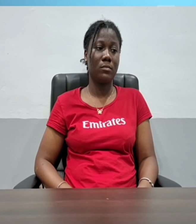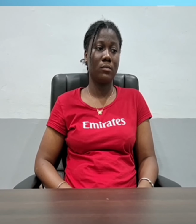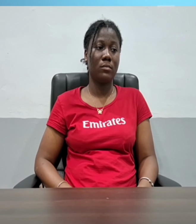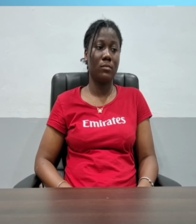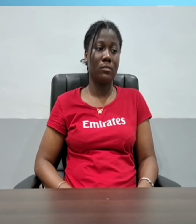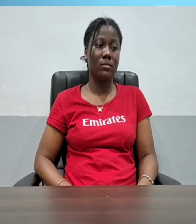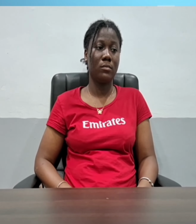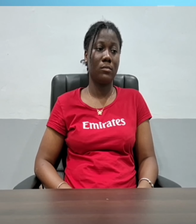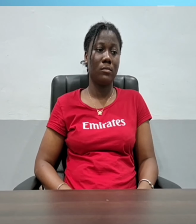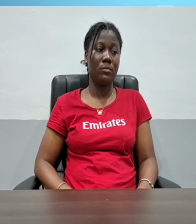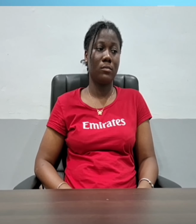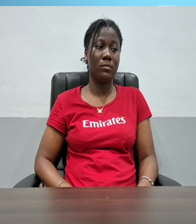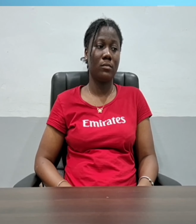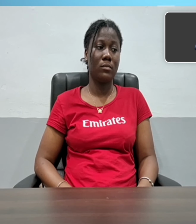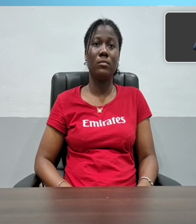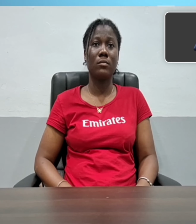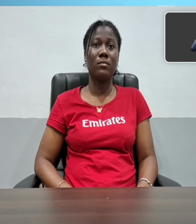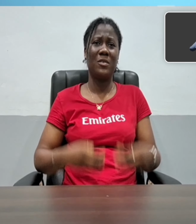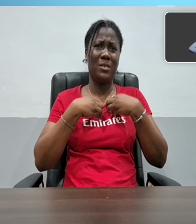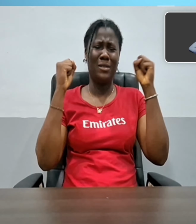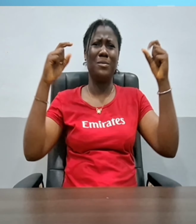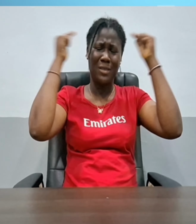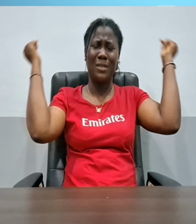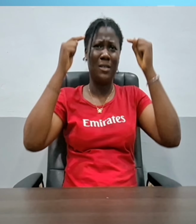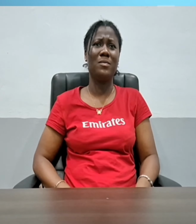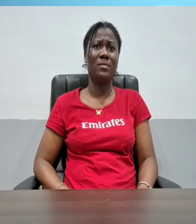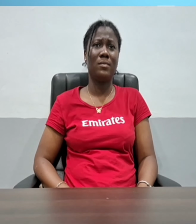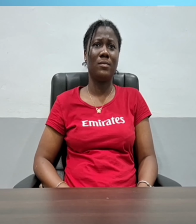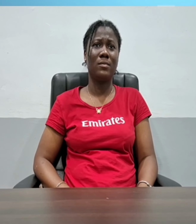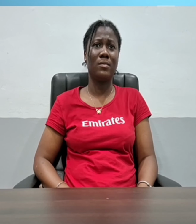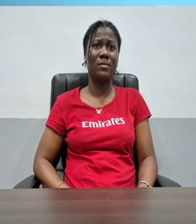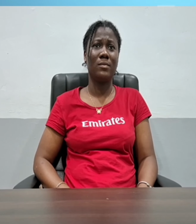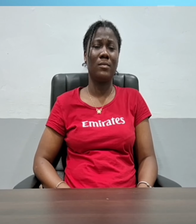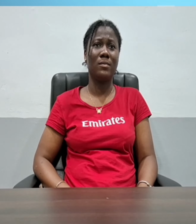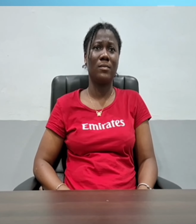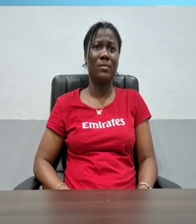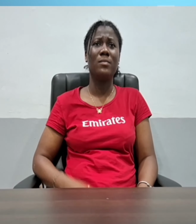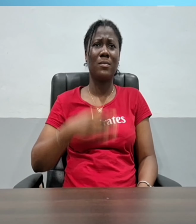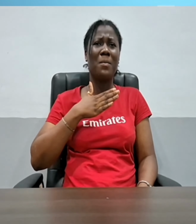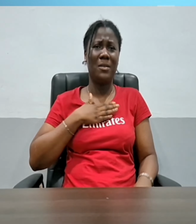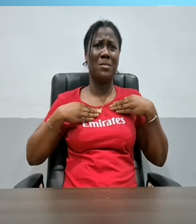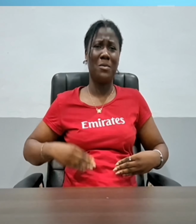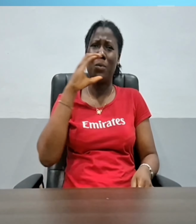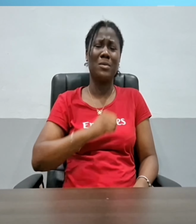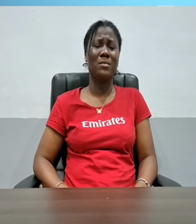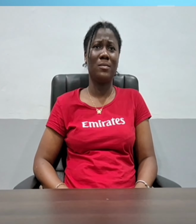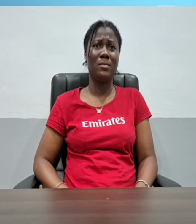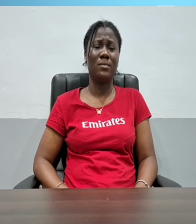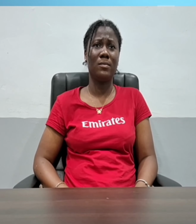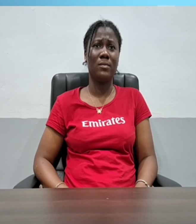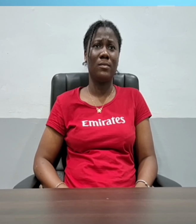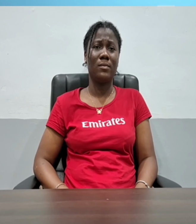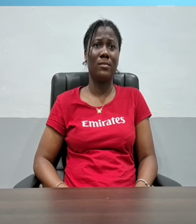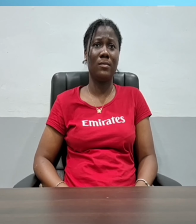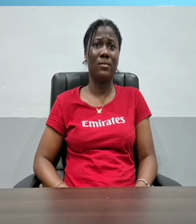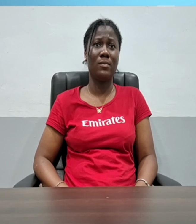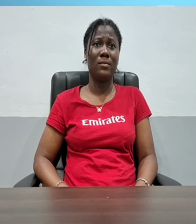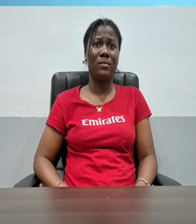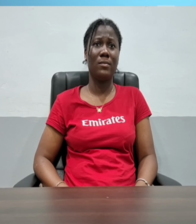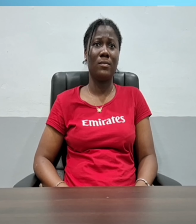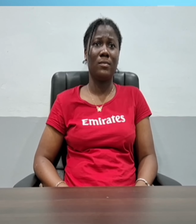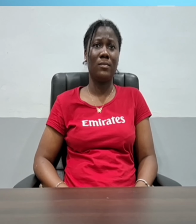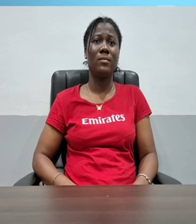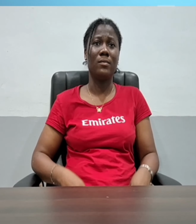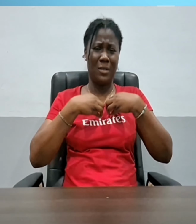The patient describes that she has a severe headache, her body feels hot, and she has a runny nose. The doctor continues